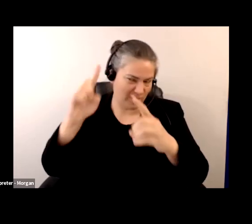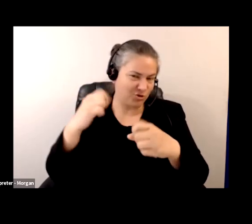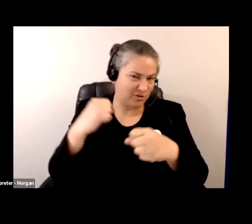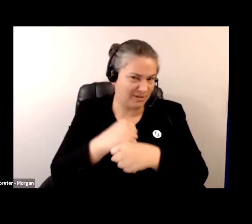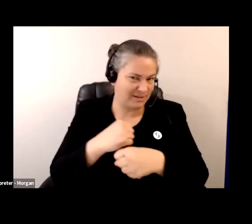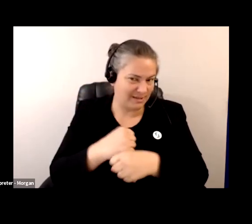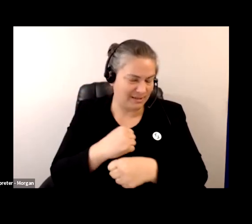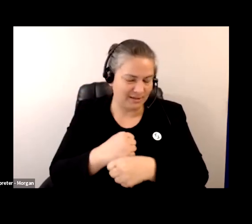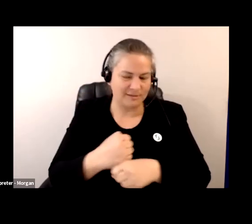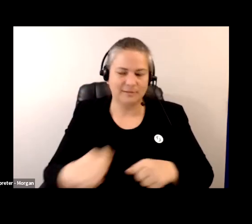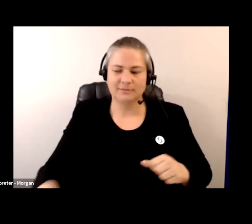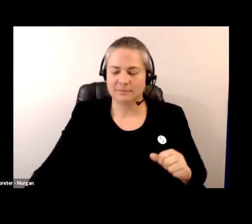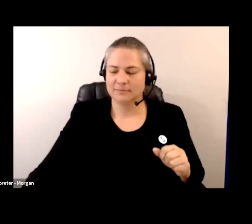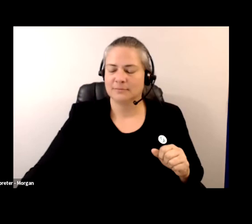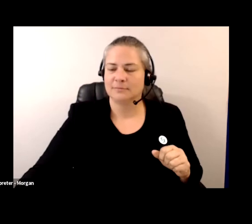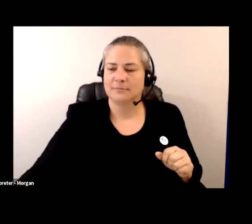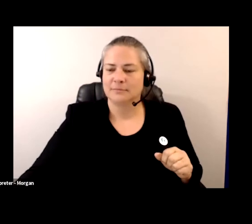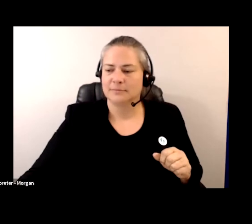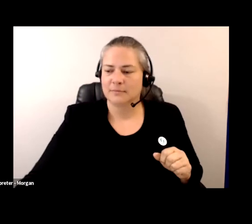think